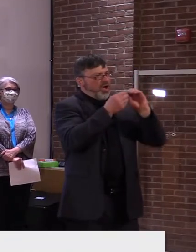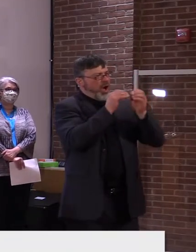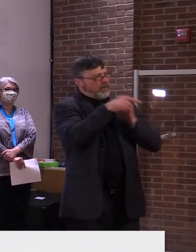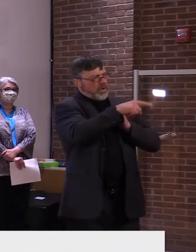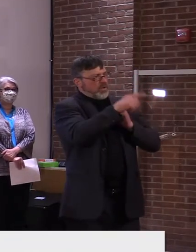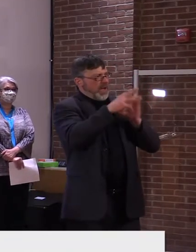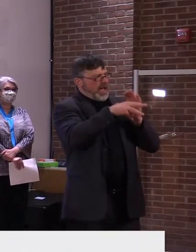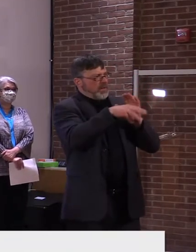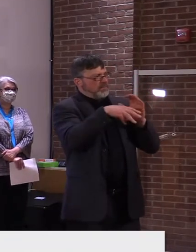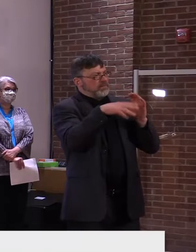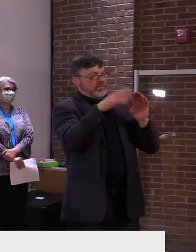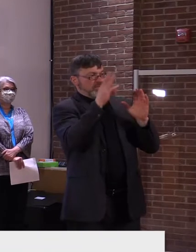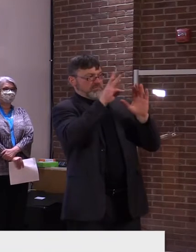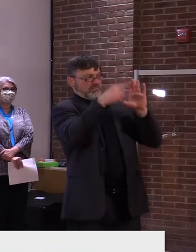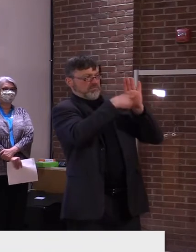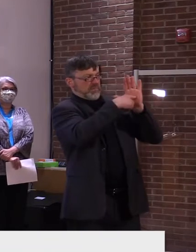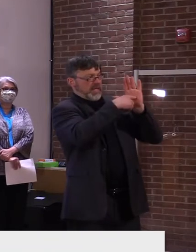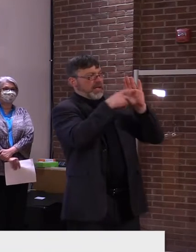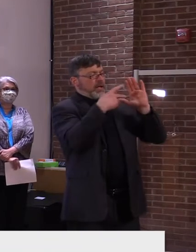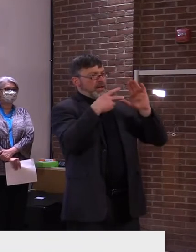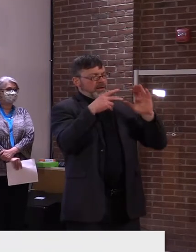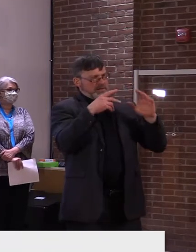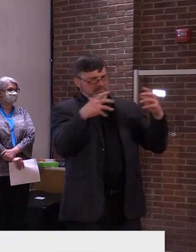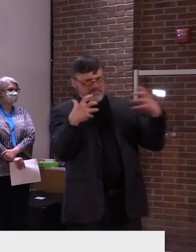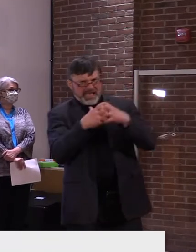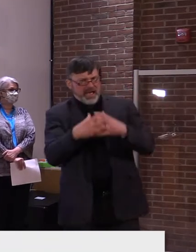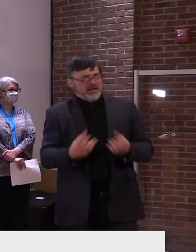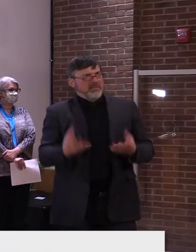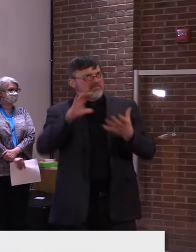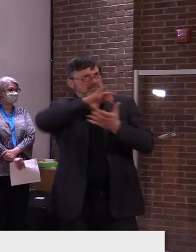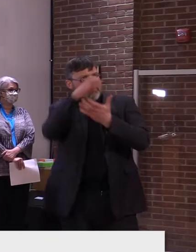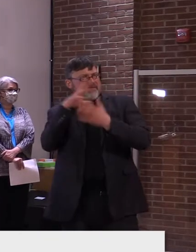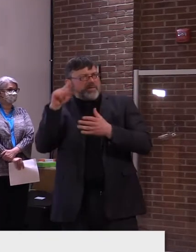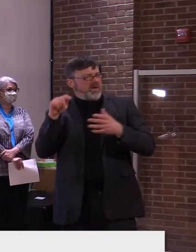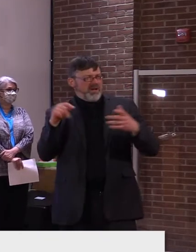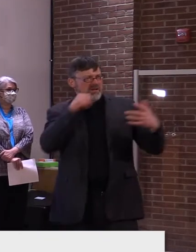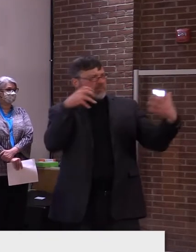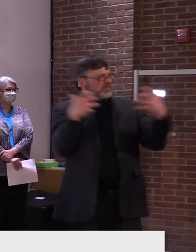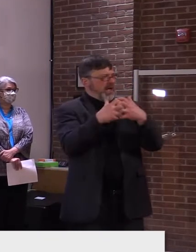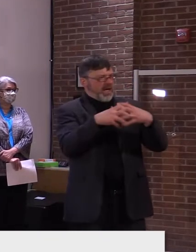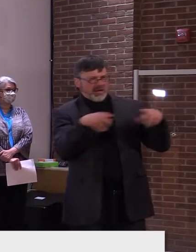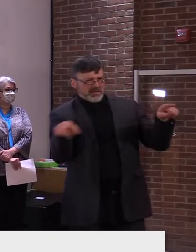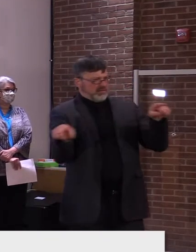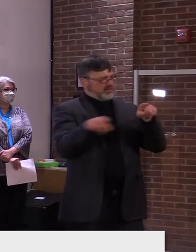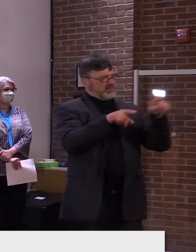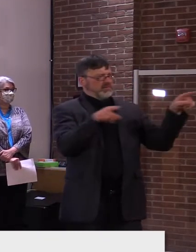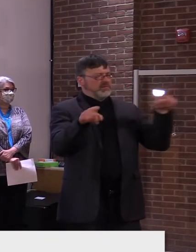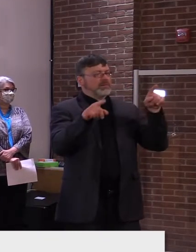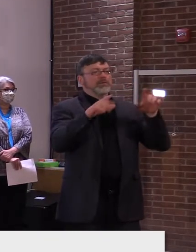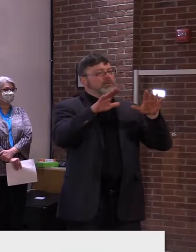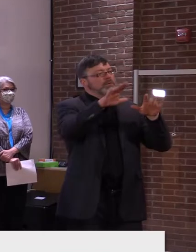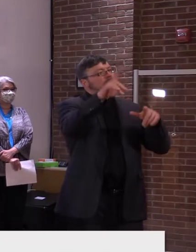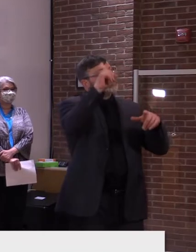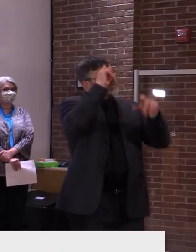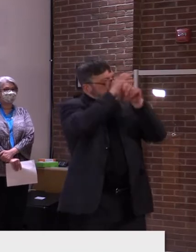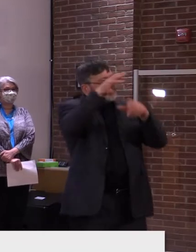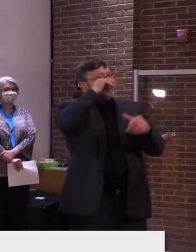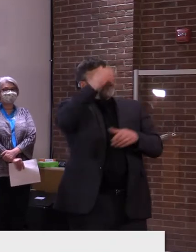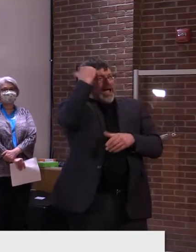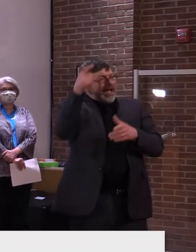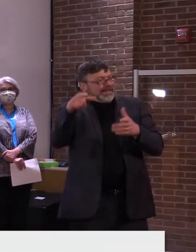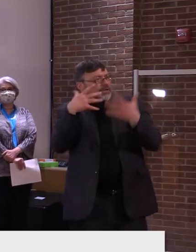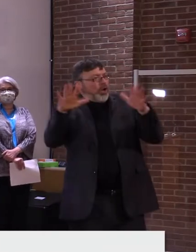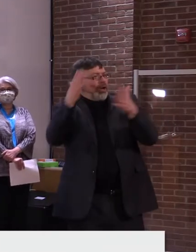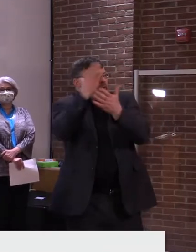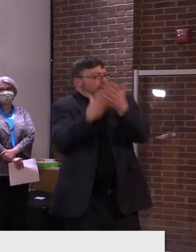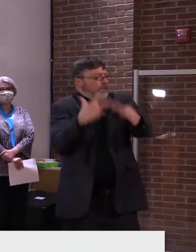So, but it's fairly accurate. Anything you want to add to that? No, I've got the numbers, but that you can give them off. Yeah, it is